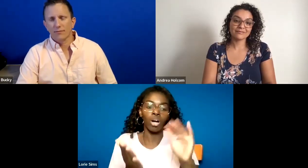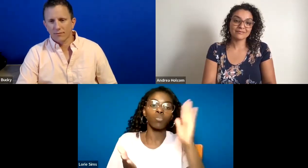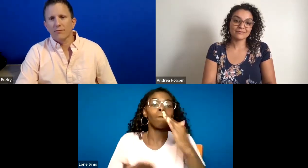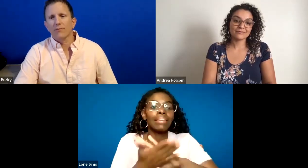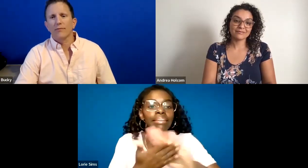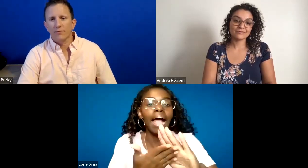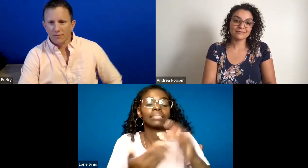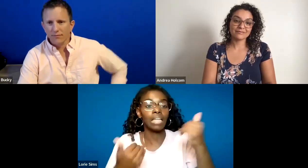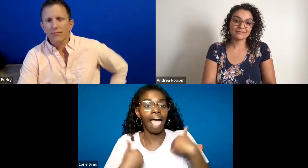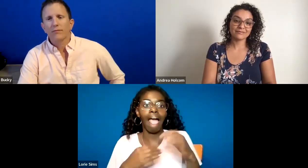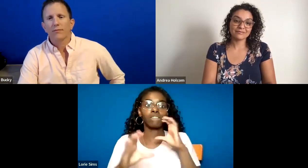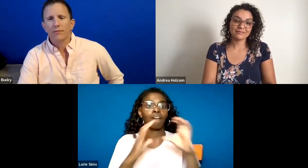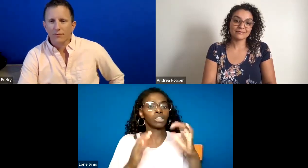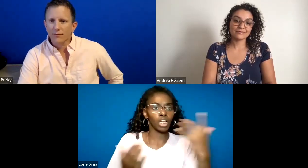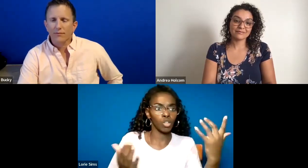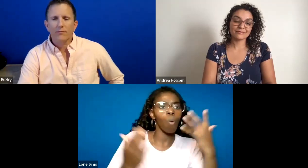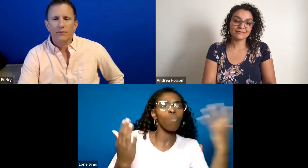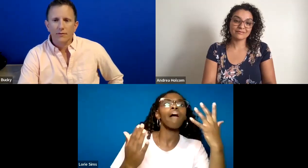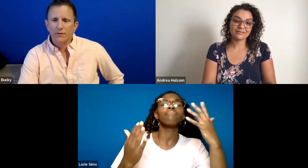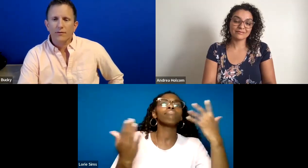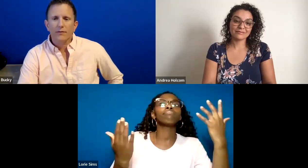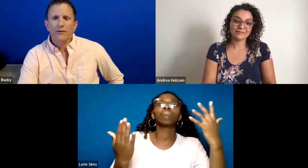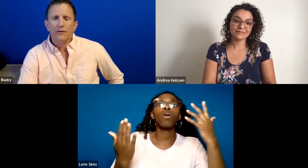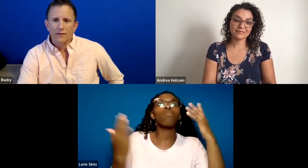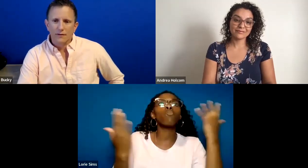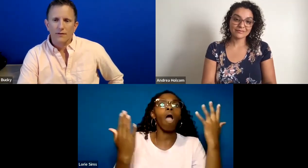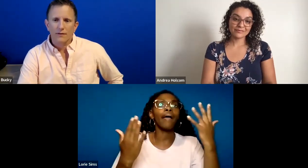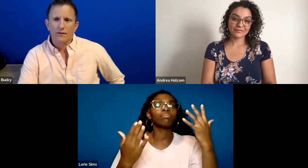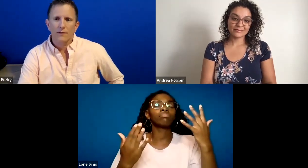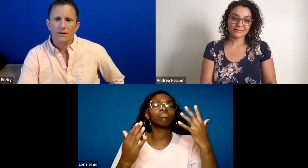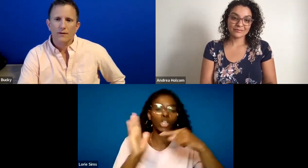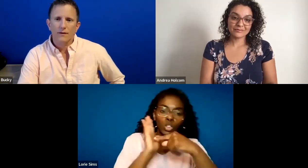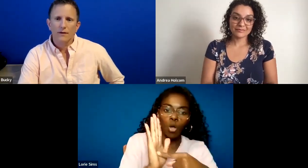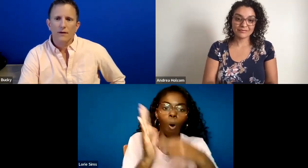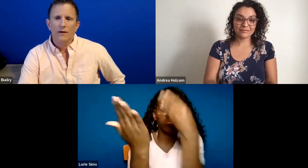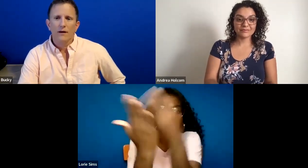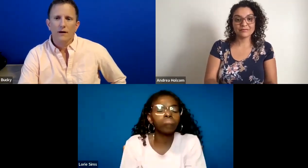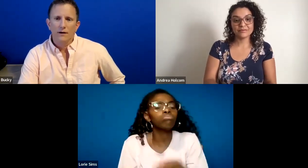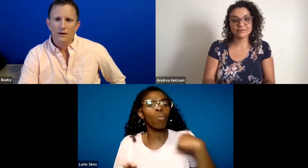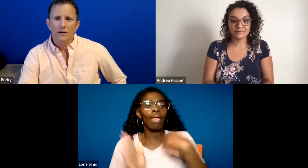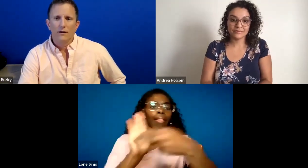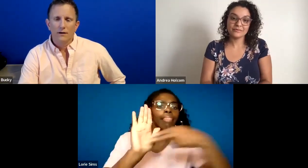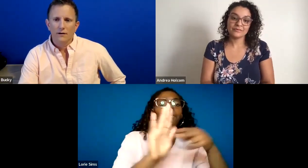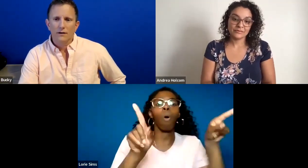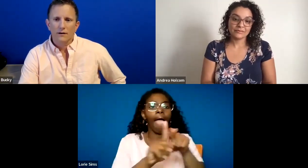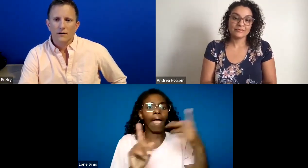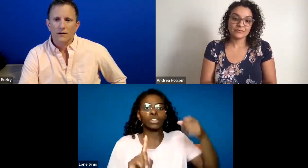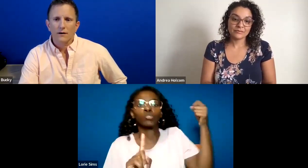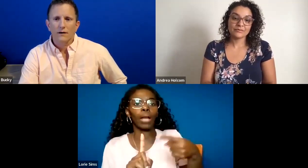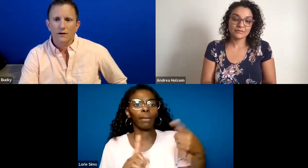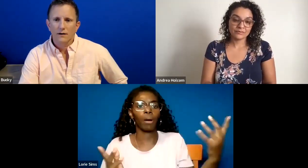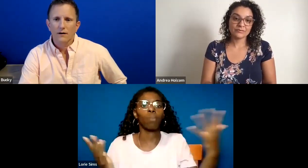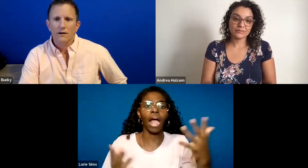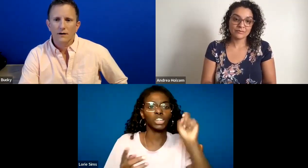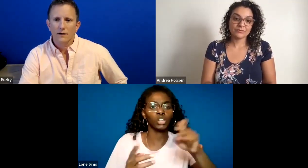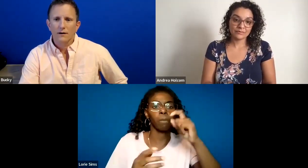So that's why we're here to have this open dialogue. It would be great to have a conversation with interpreters to discuss this. What determines what a